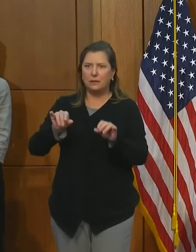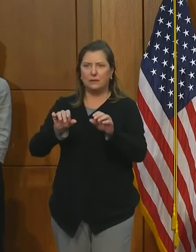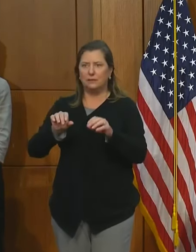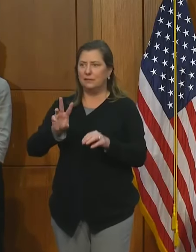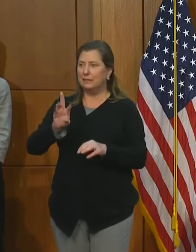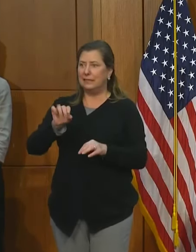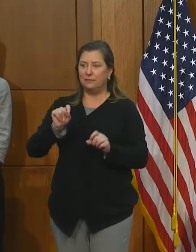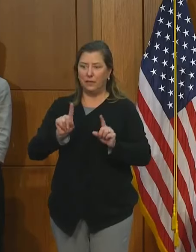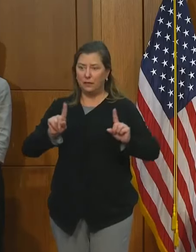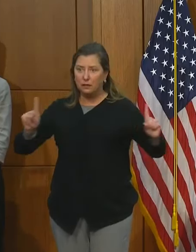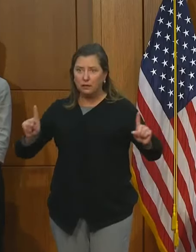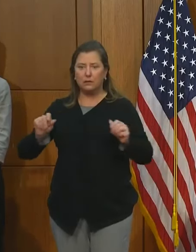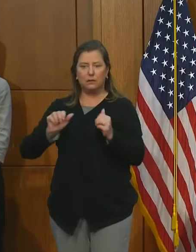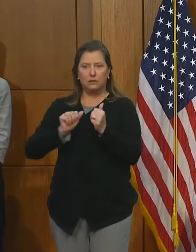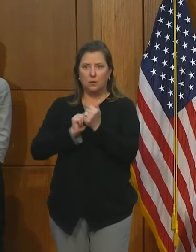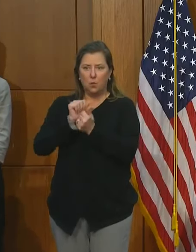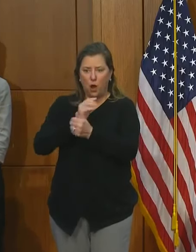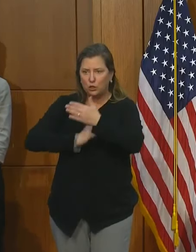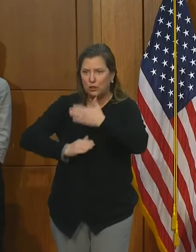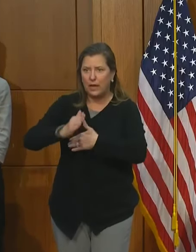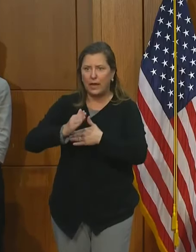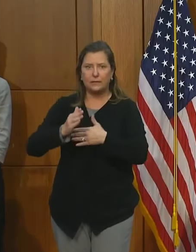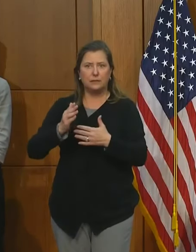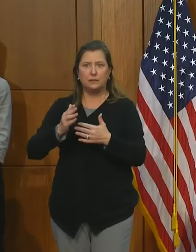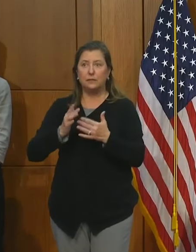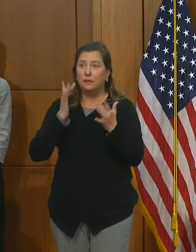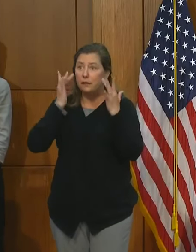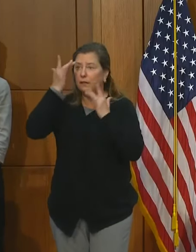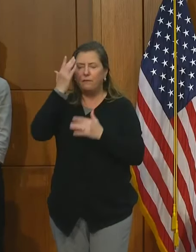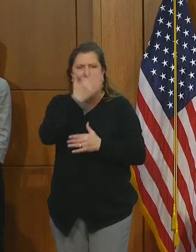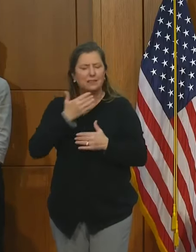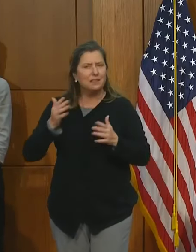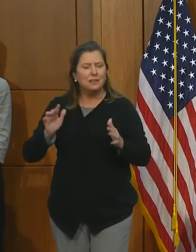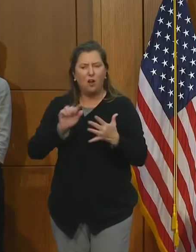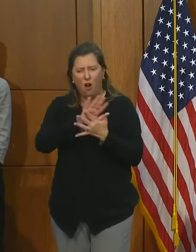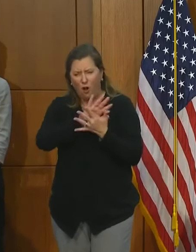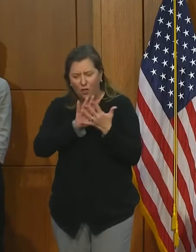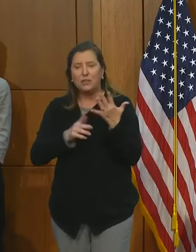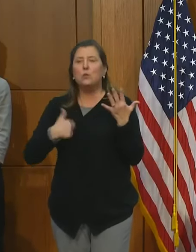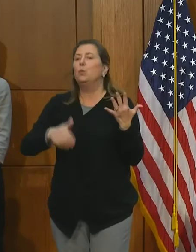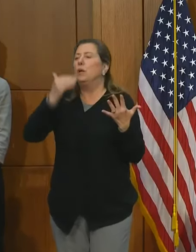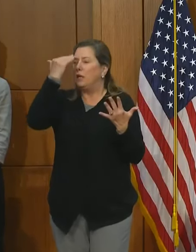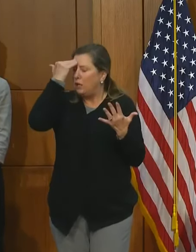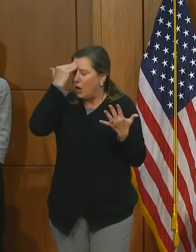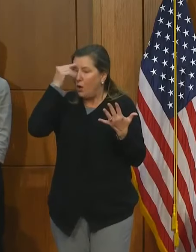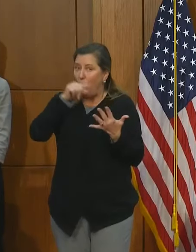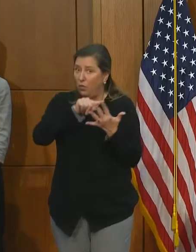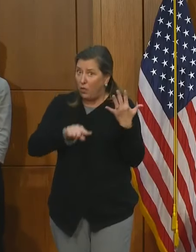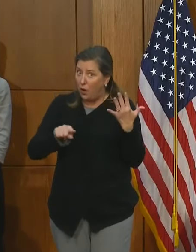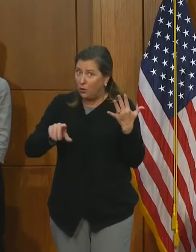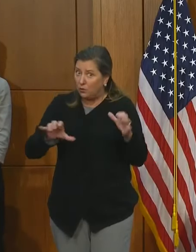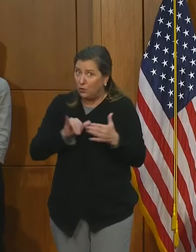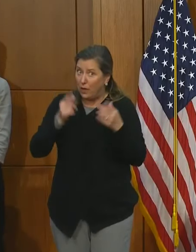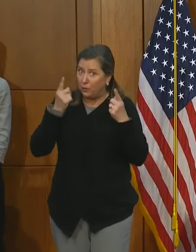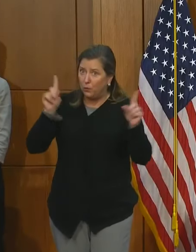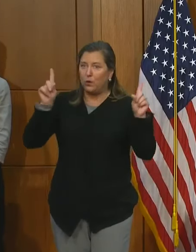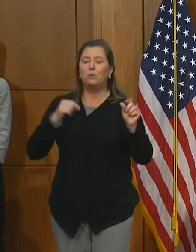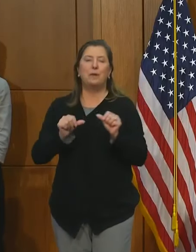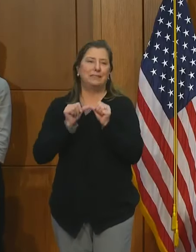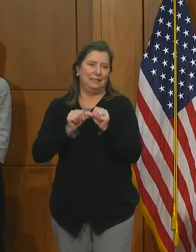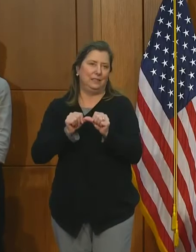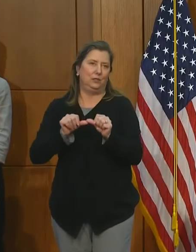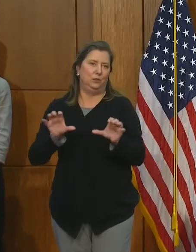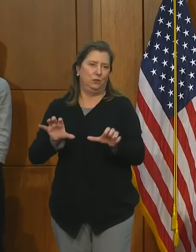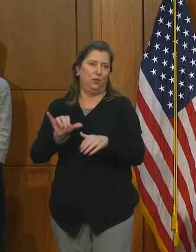6 feet apart, washing our hands, keeping our hands from our faces. All of these things, we know they work, but we have to keep doing it.